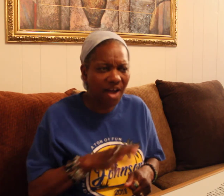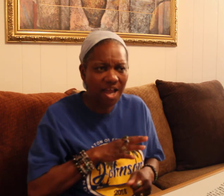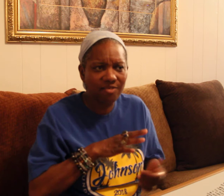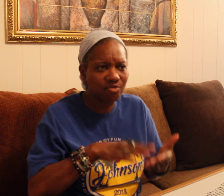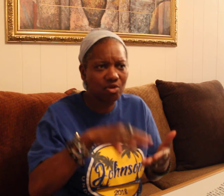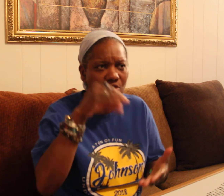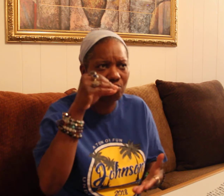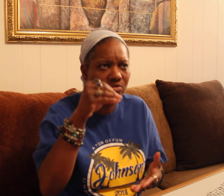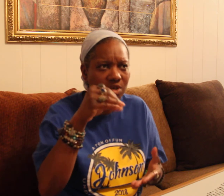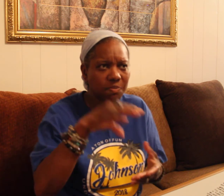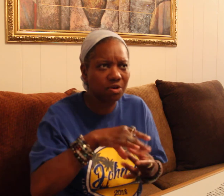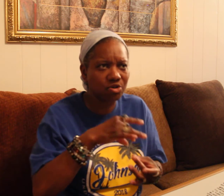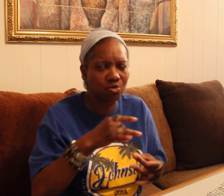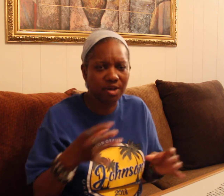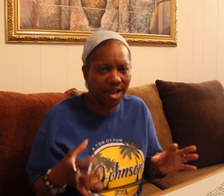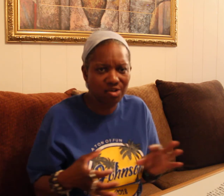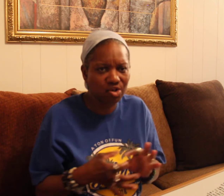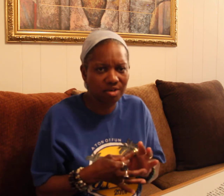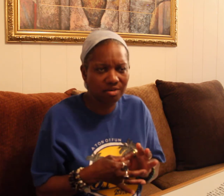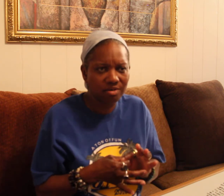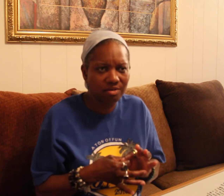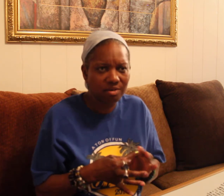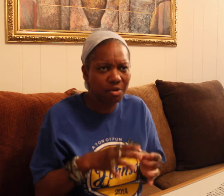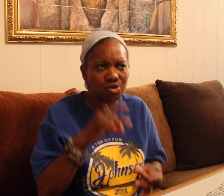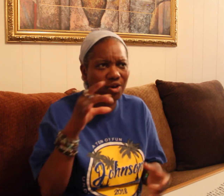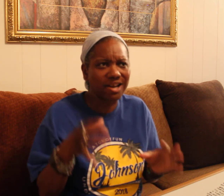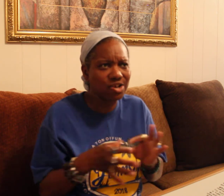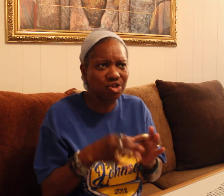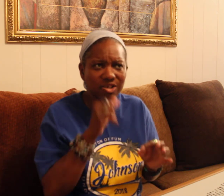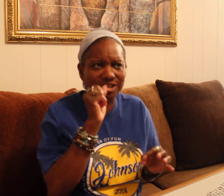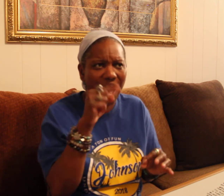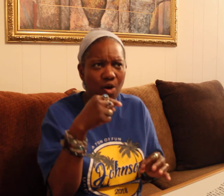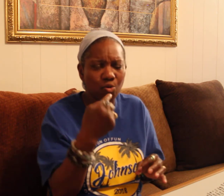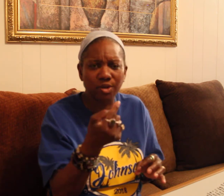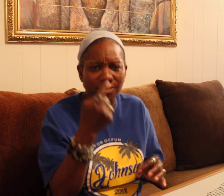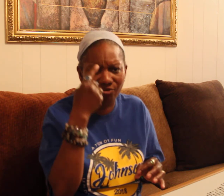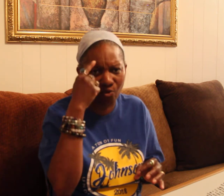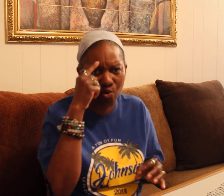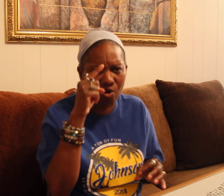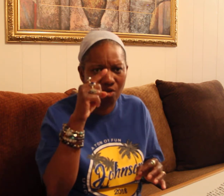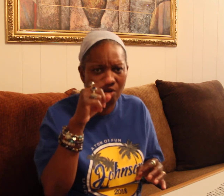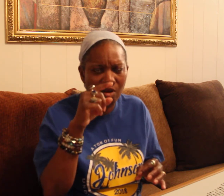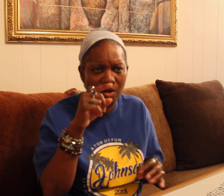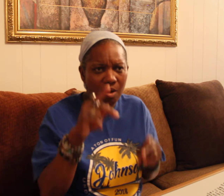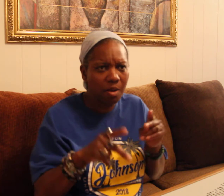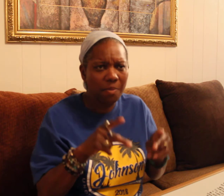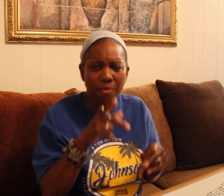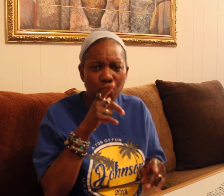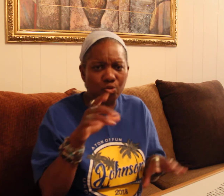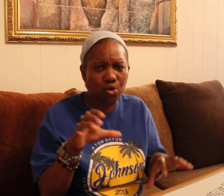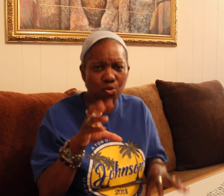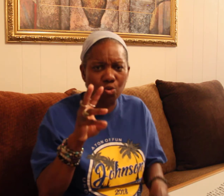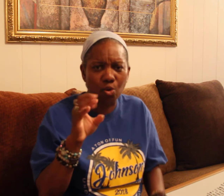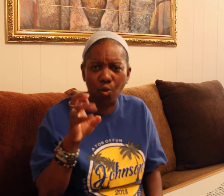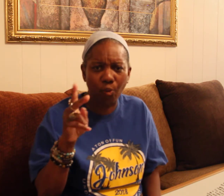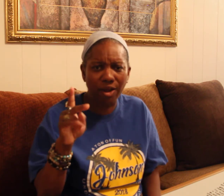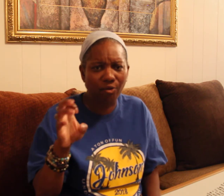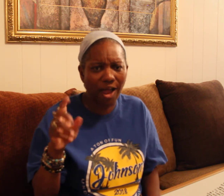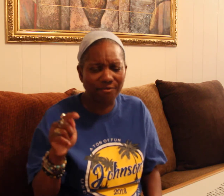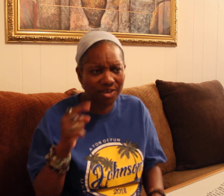Finally, you learn spiritual connection. Spiritual connections is not only for people who do witchcraft, it's